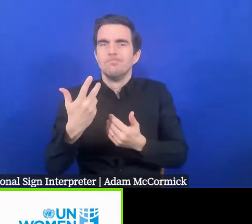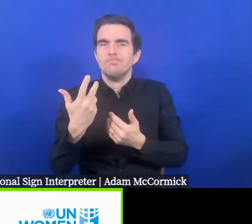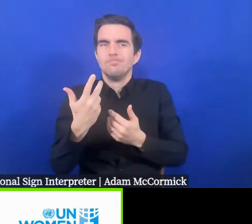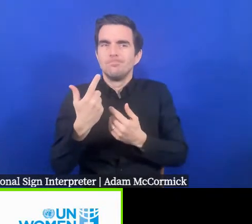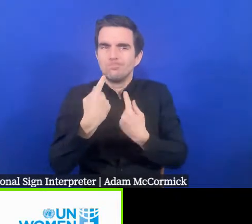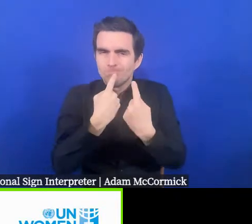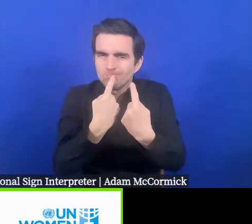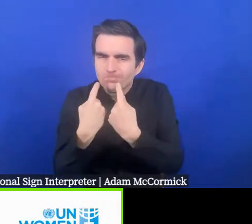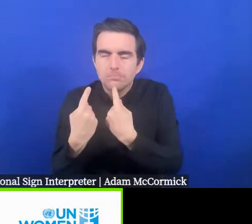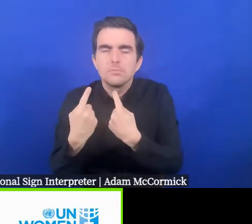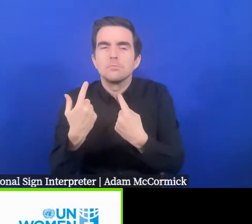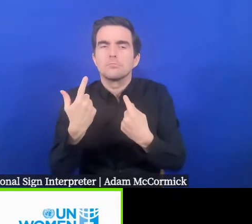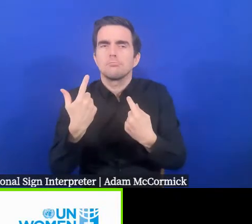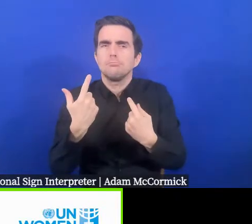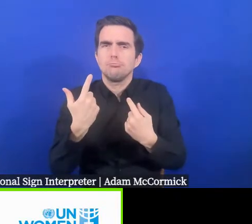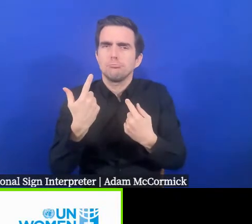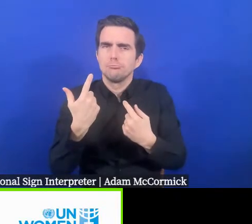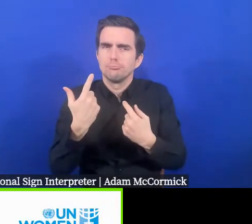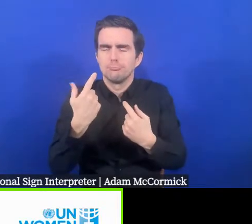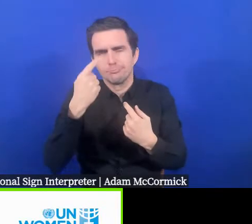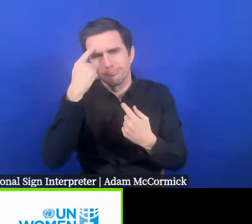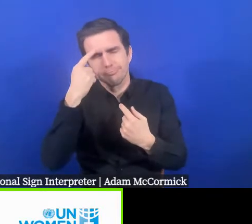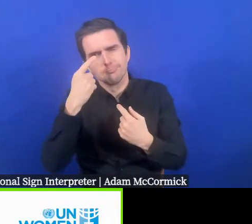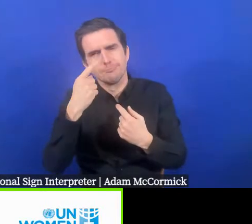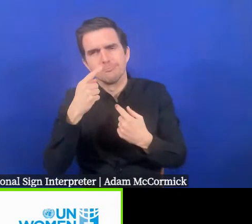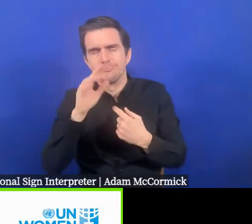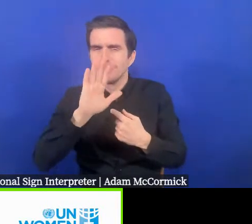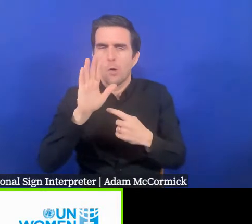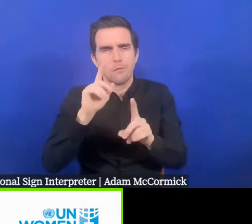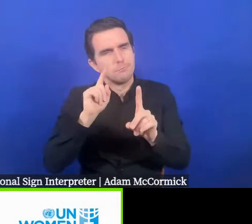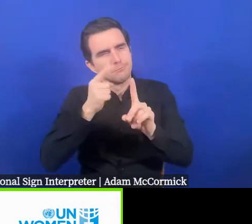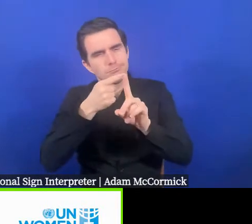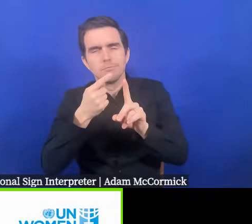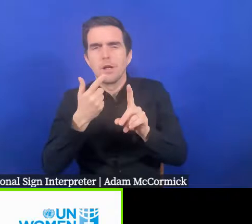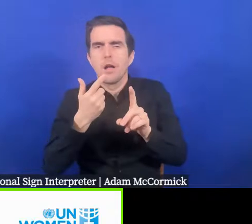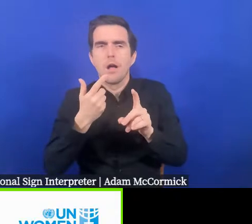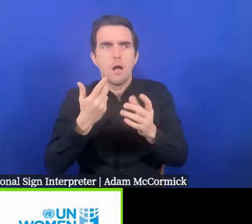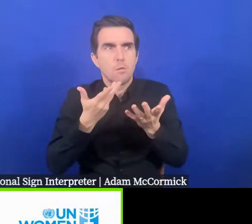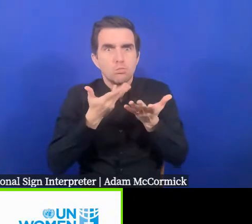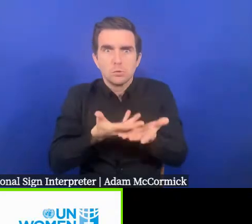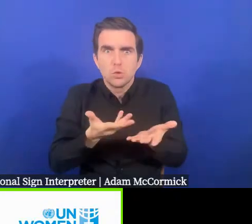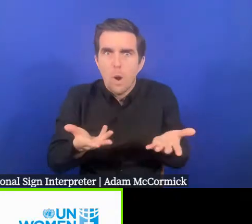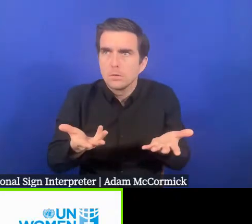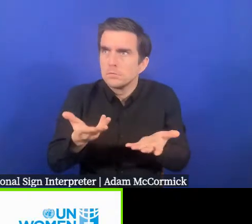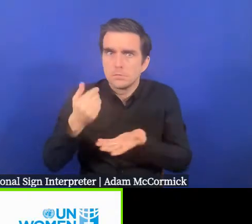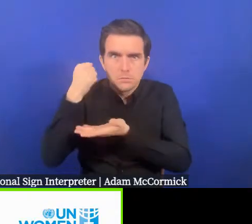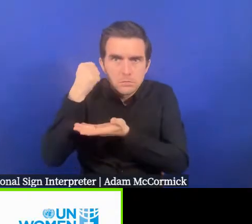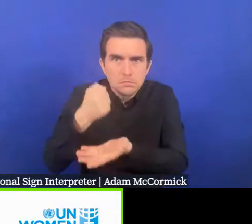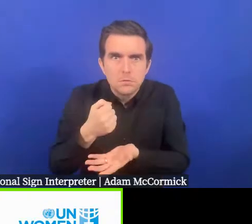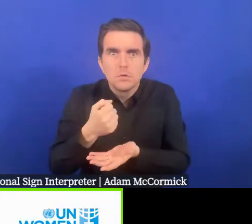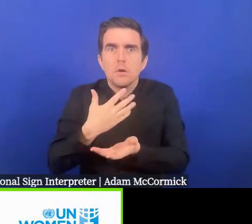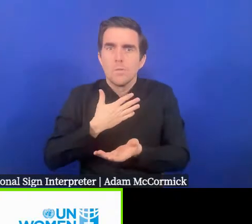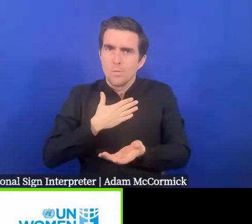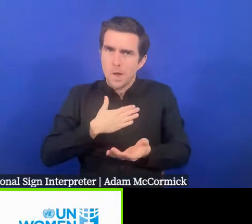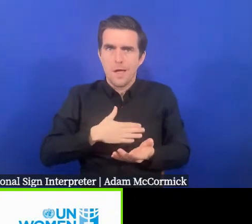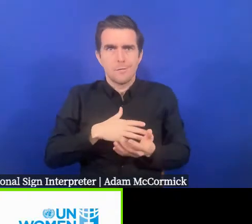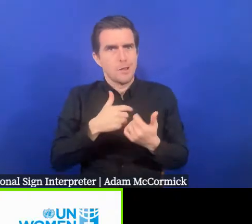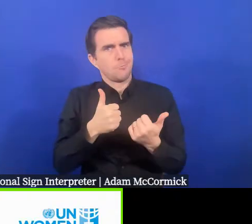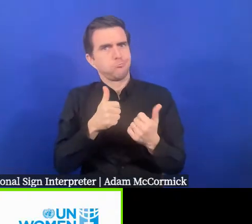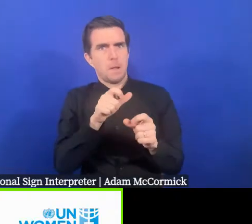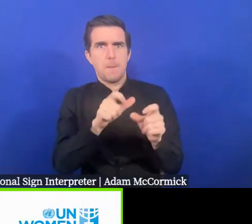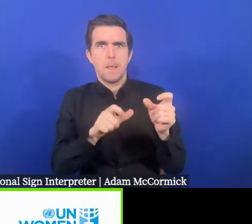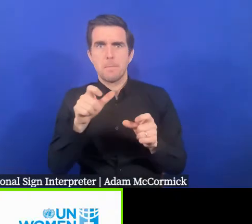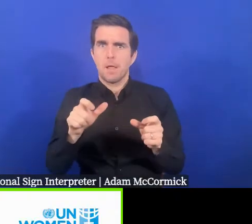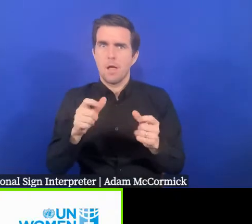we have a huge amount of funding to start work on this. Once we start work, then we can start to advocate for the funds. But